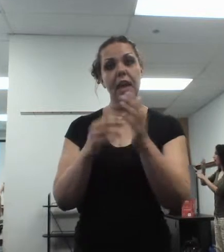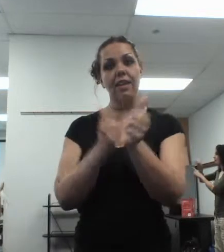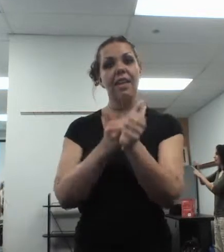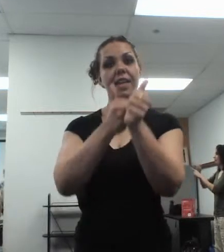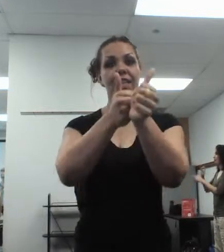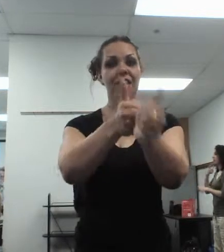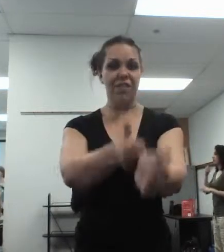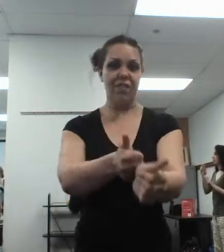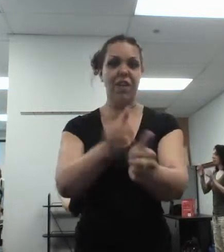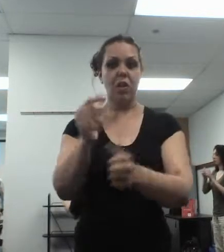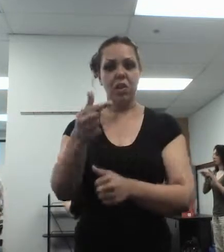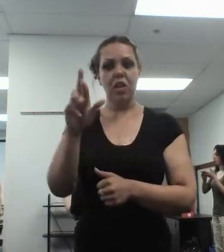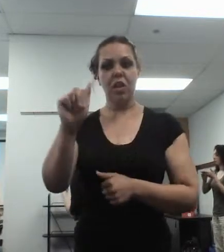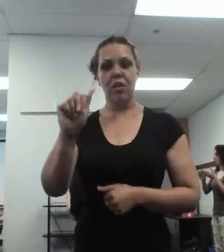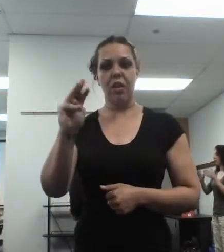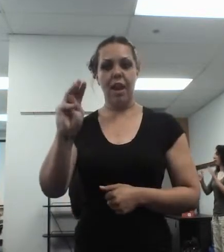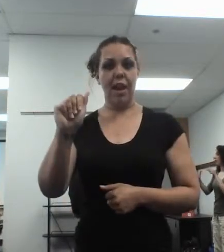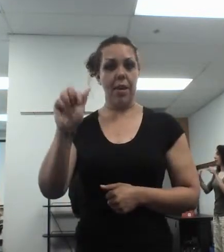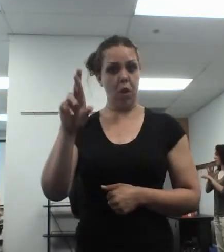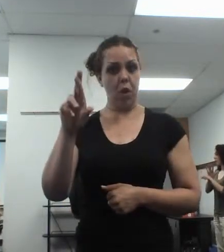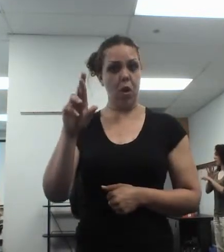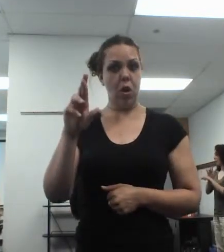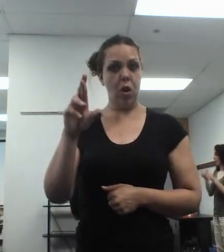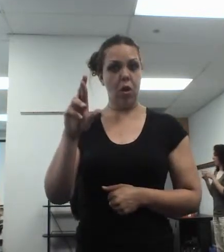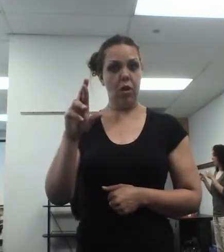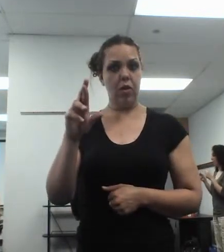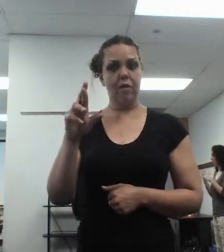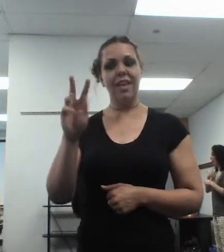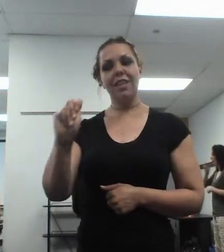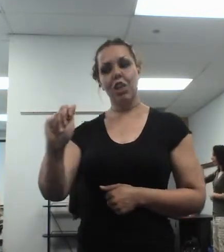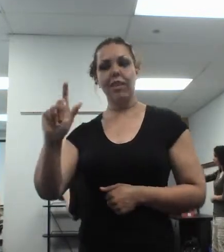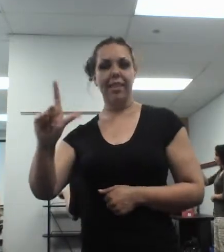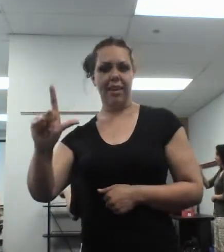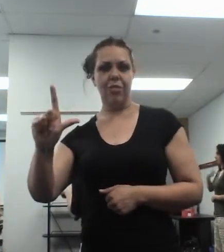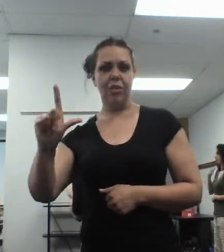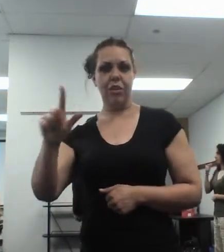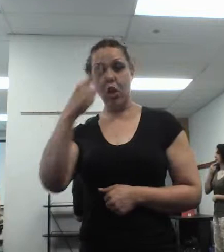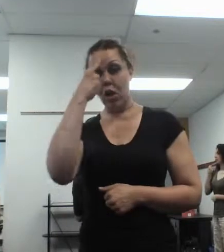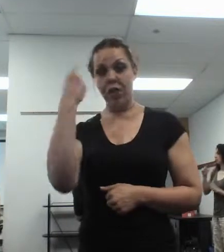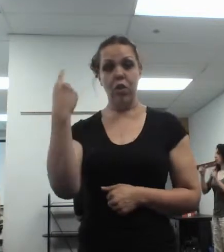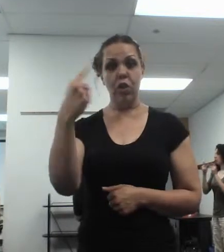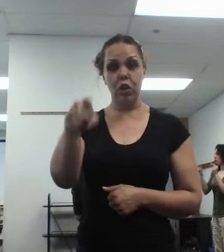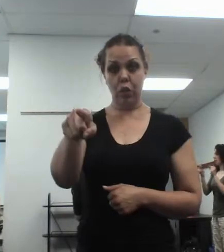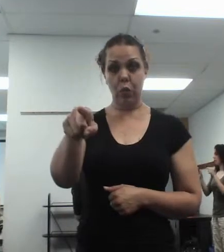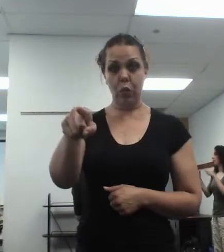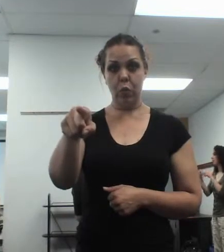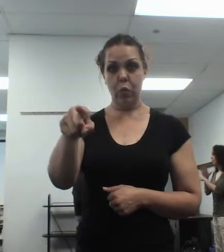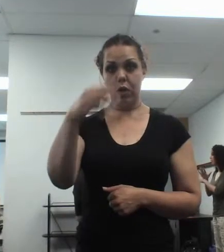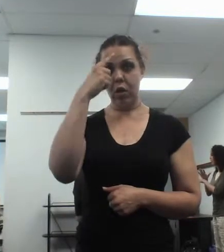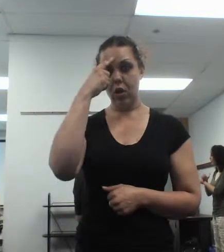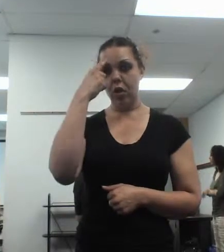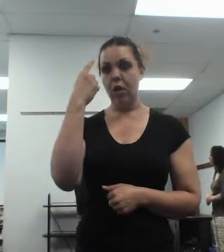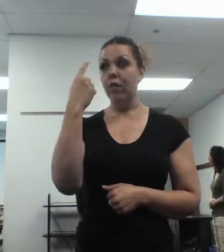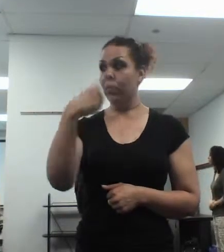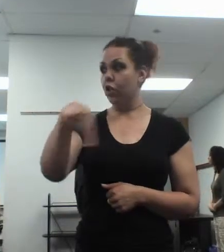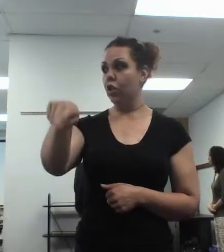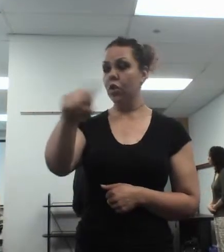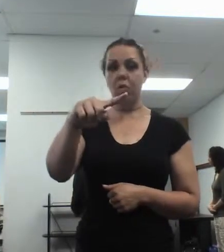language? Now, for you, your target language, group B, for the rest of the semester is always going to be